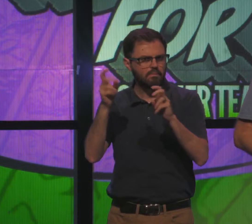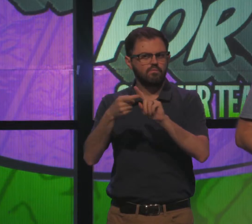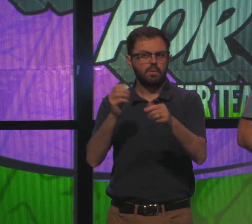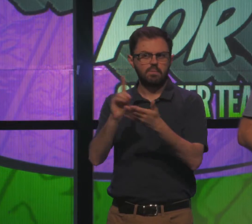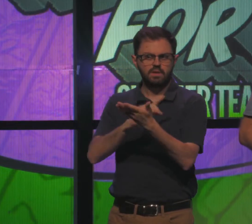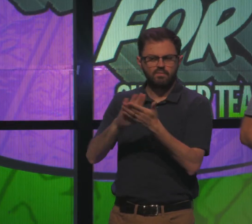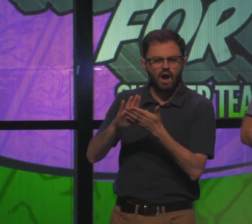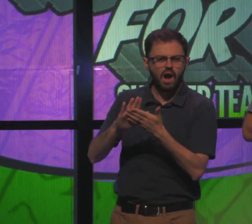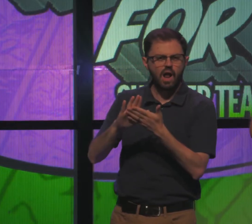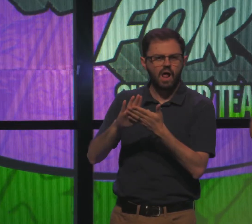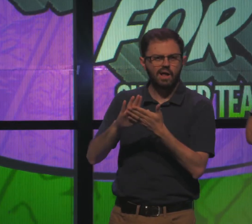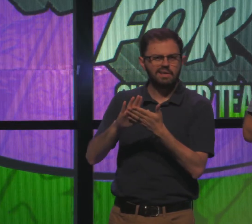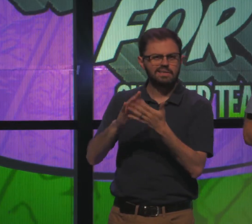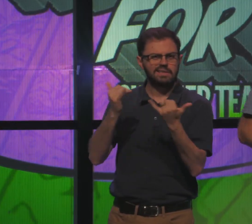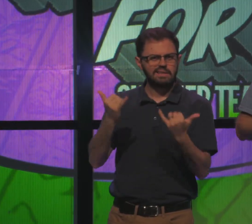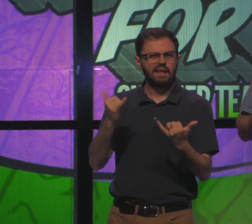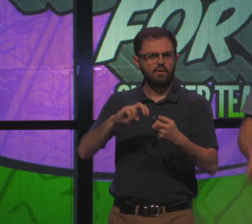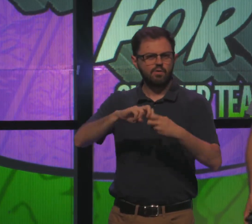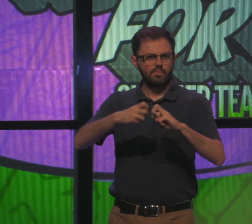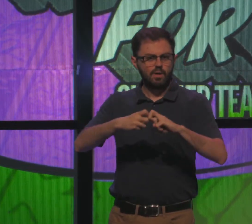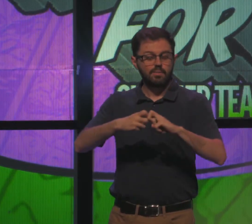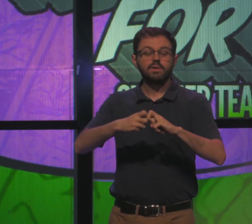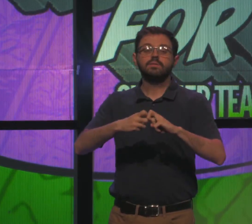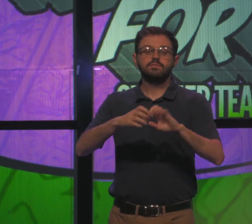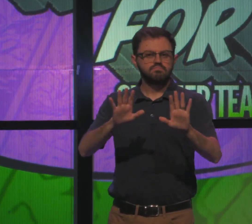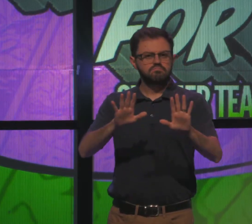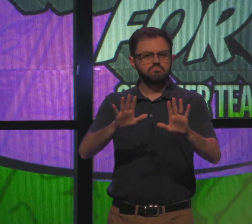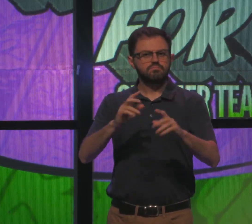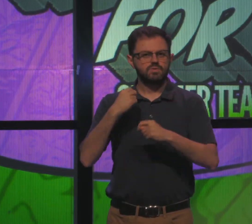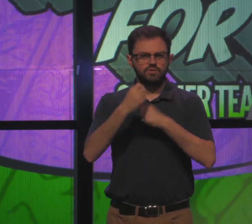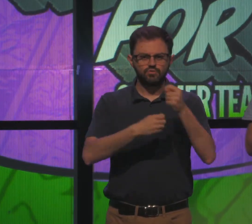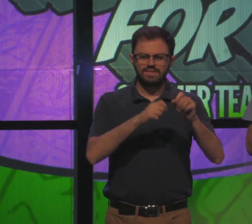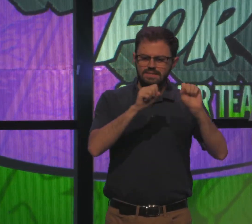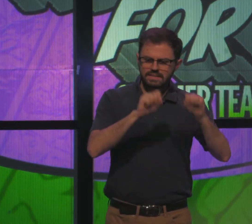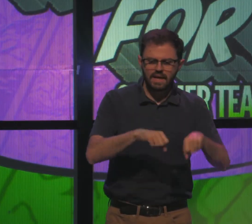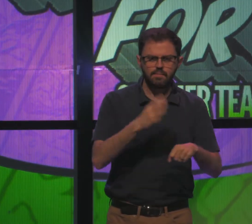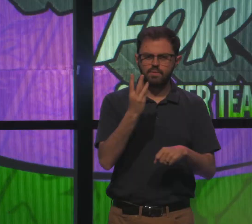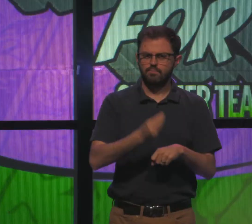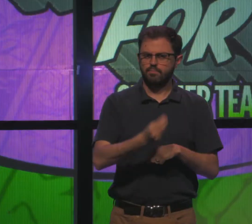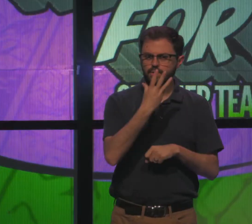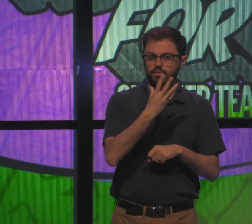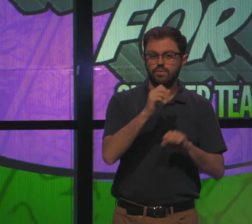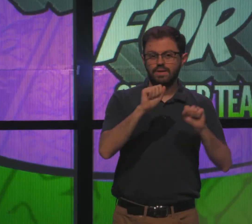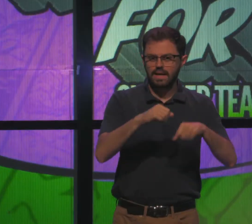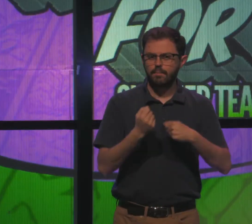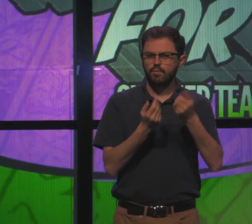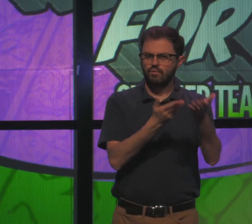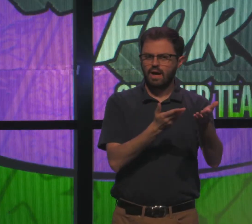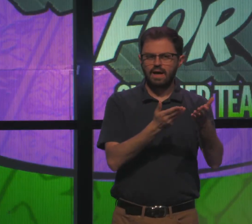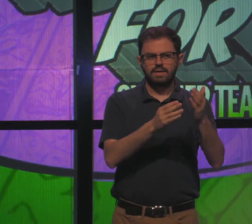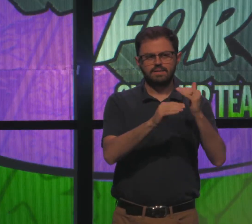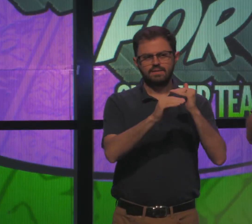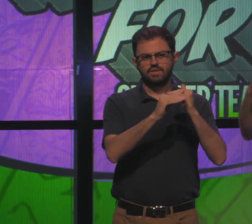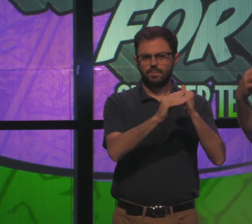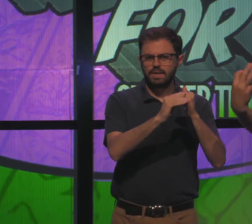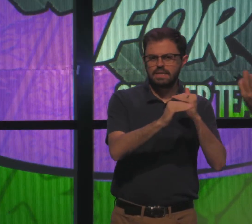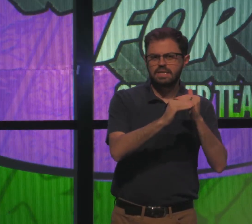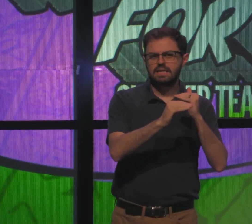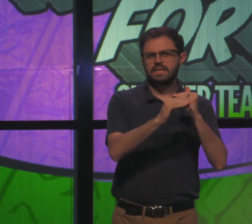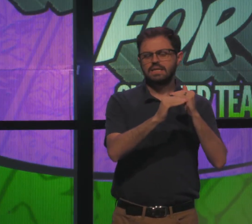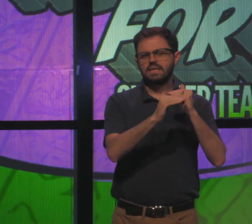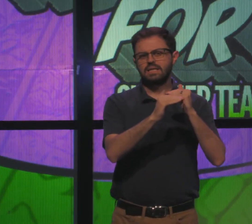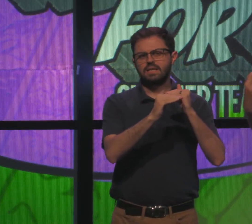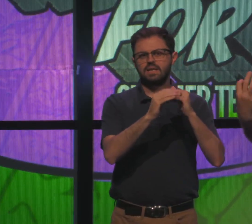problem. Because tradition can do beautiful things. Tradition can offer stability. Tradition offers identity. It offers